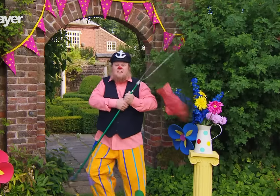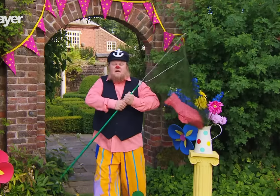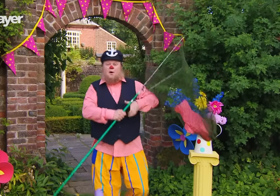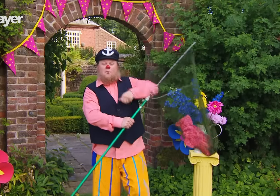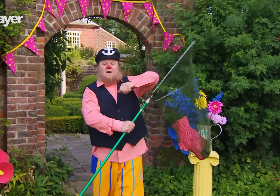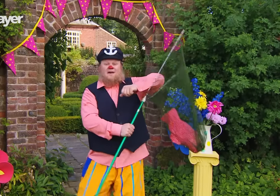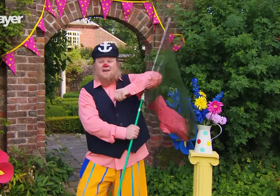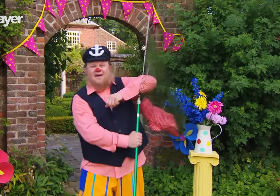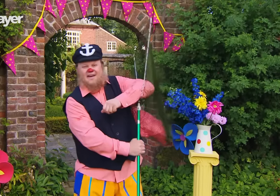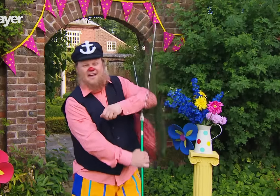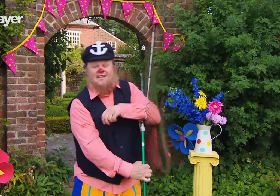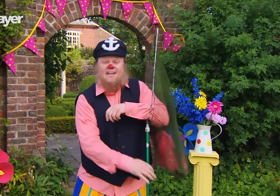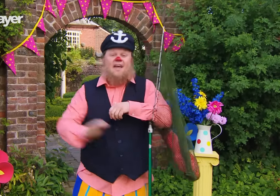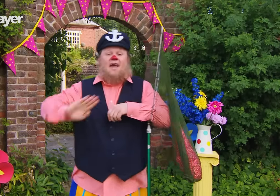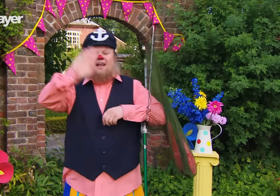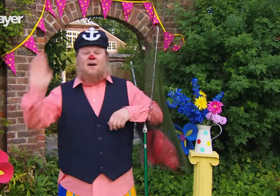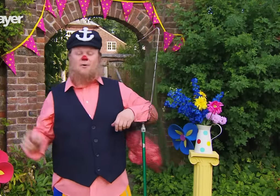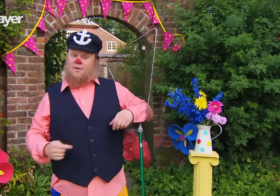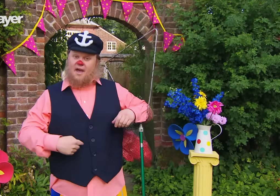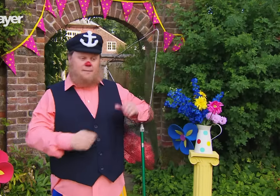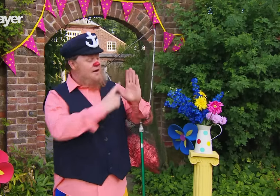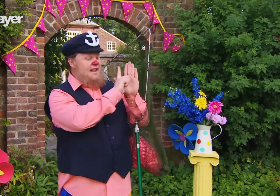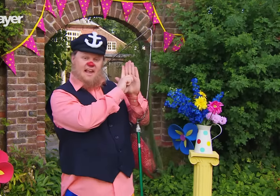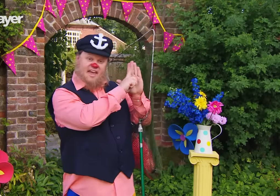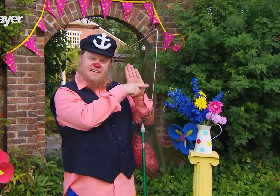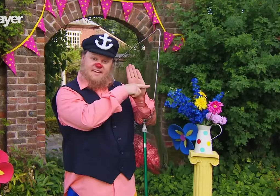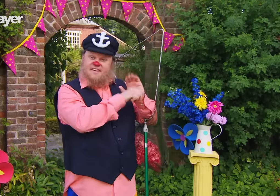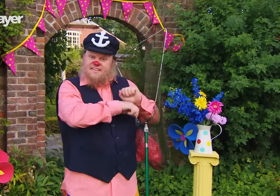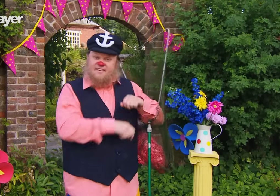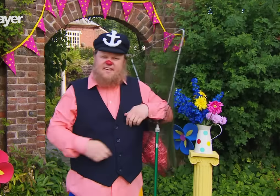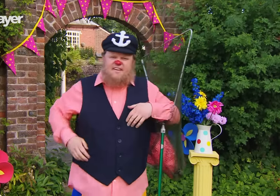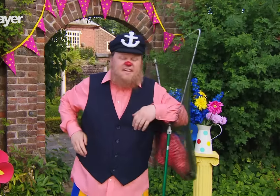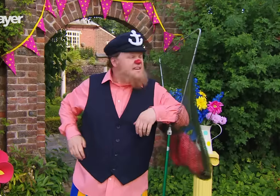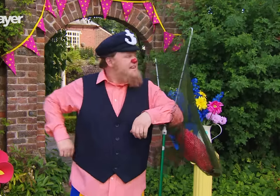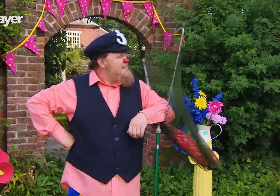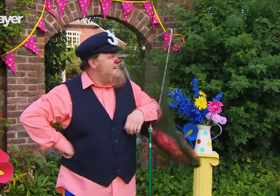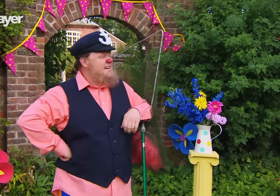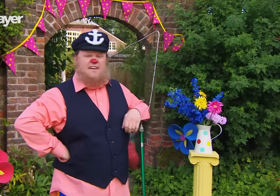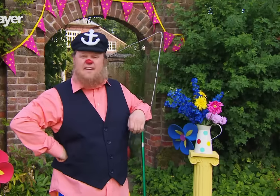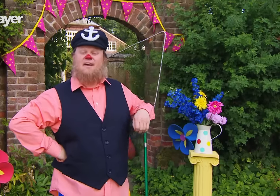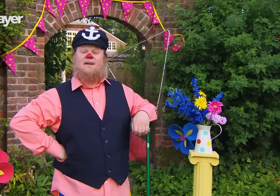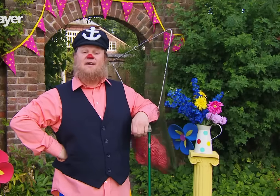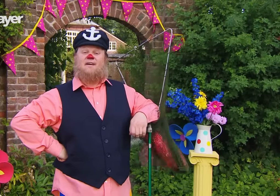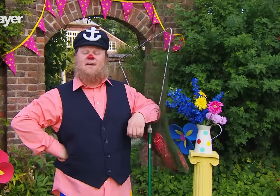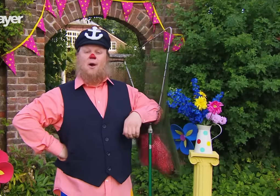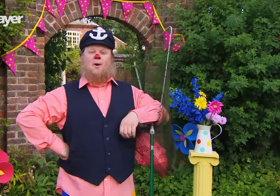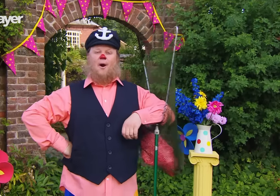Tumble. Oh. Hello, am I late? You're just in time for the birthday party.